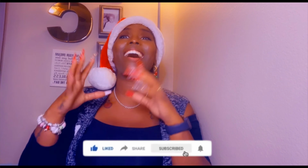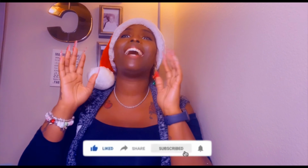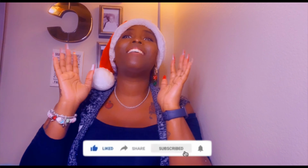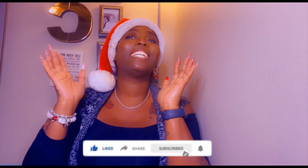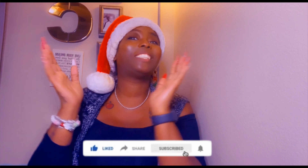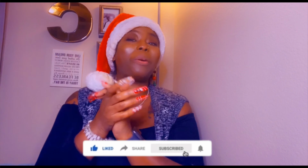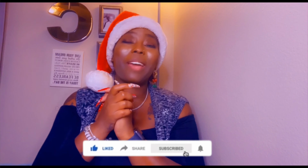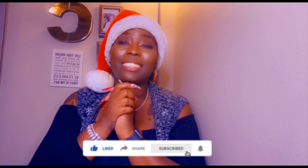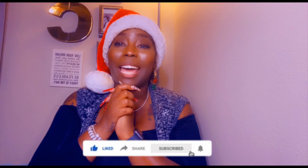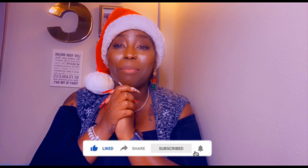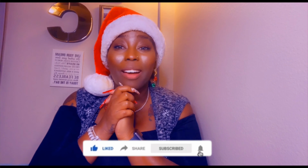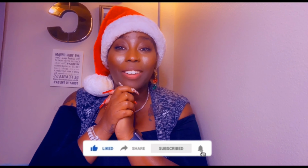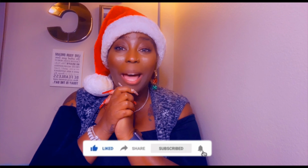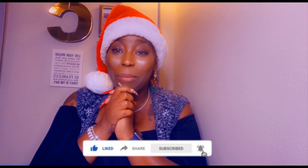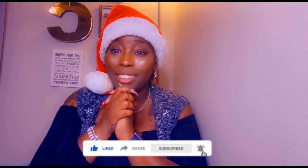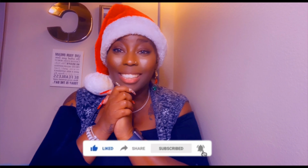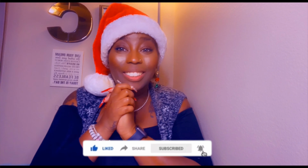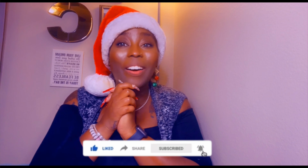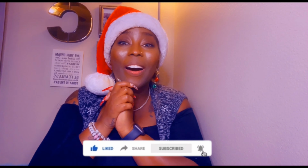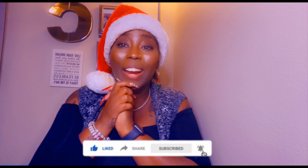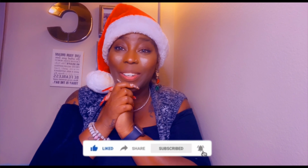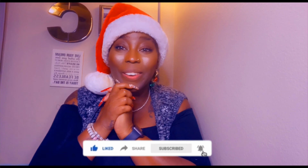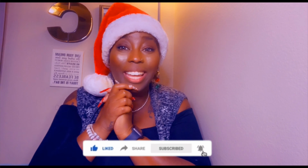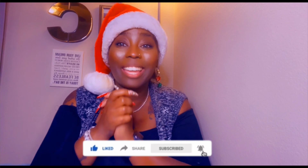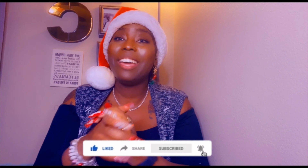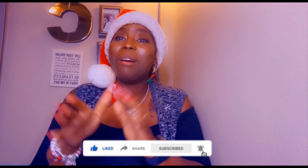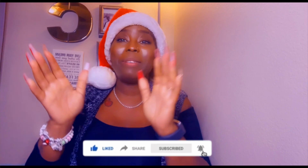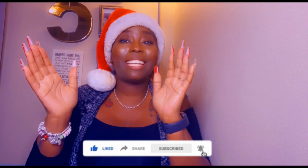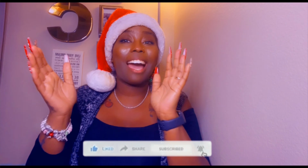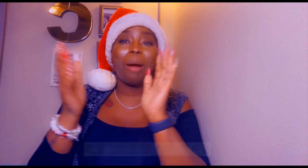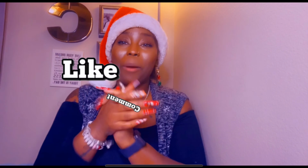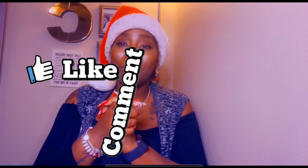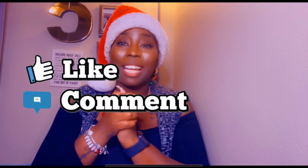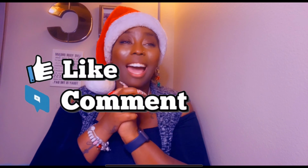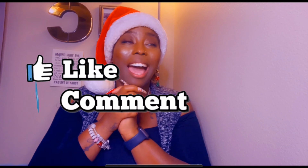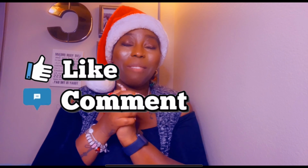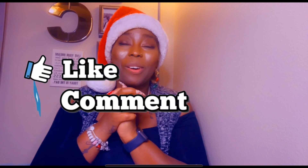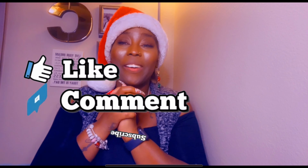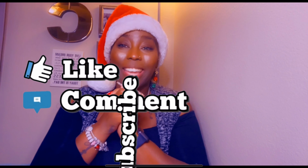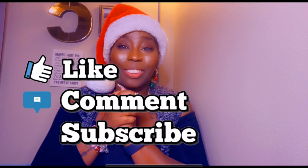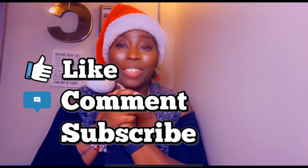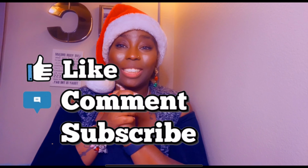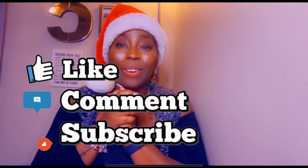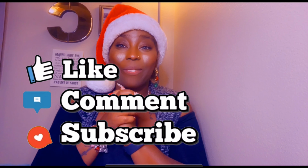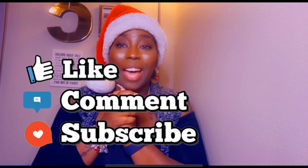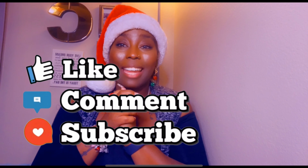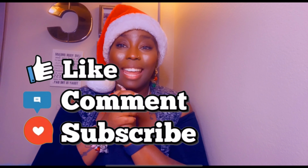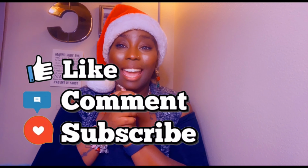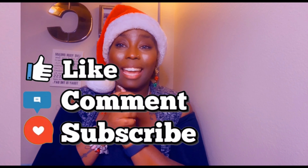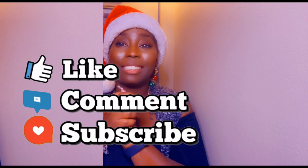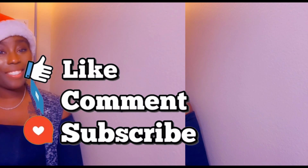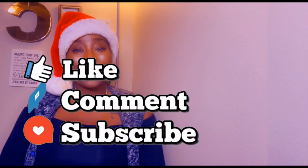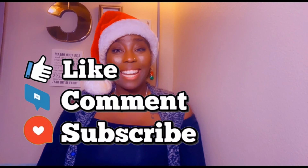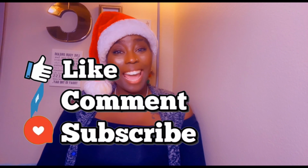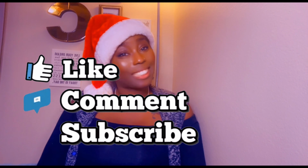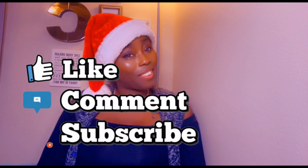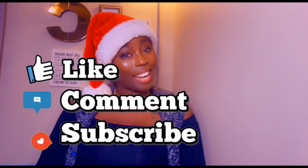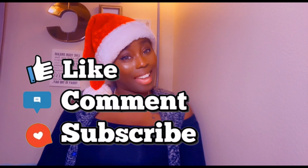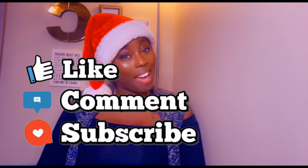I'm just super excited about Vlogmas. It's so hard doing it. But y'all, I promise y'all, I am going to get through these 25 days. See you in the next video.